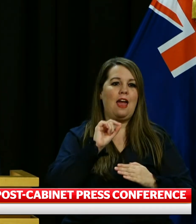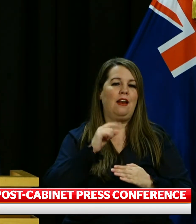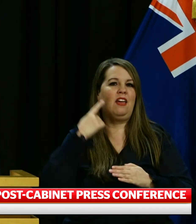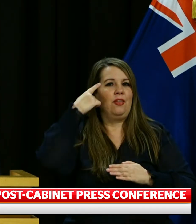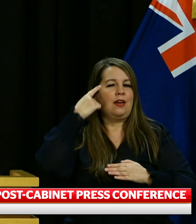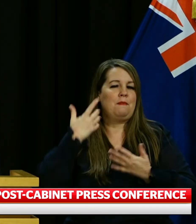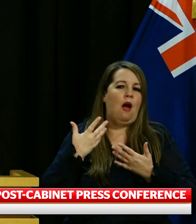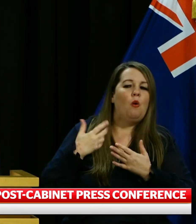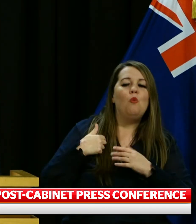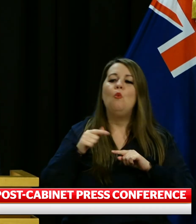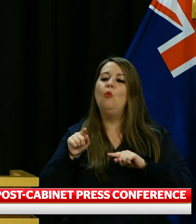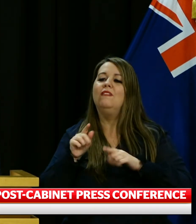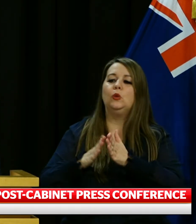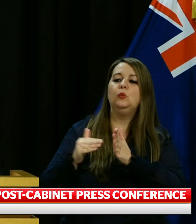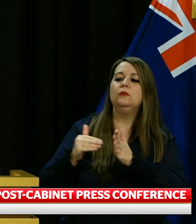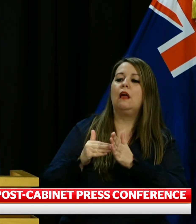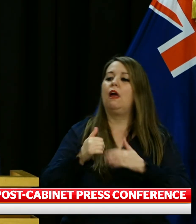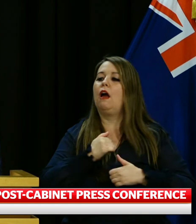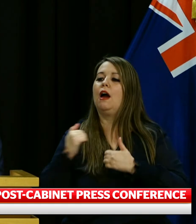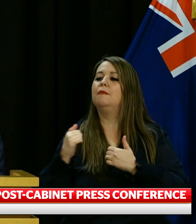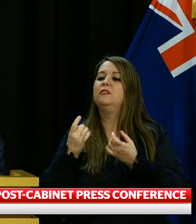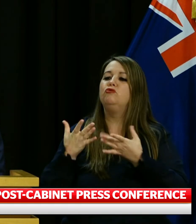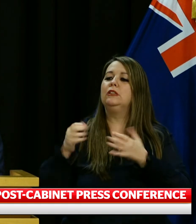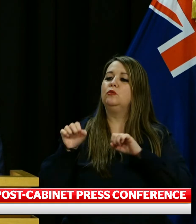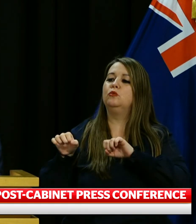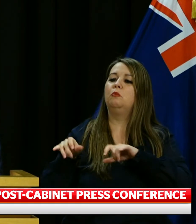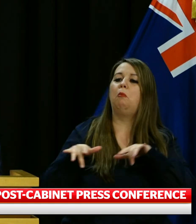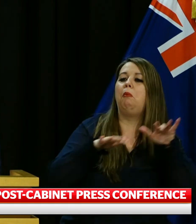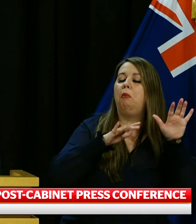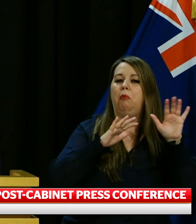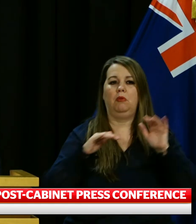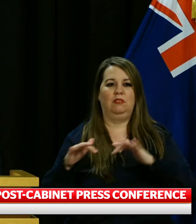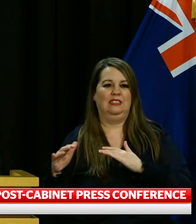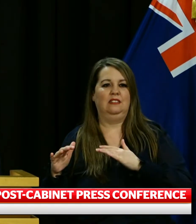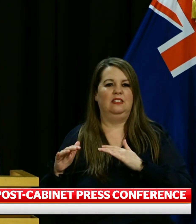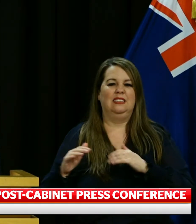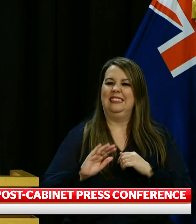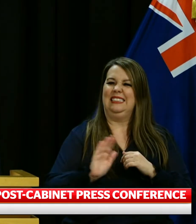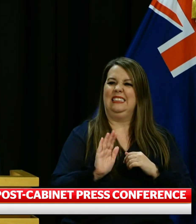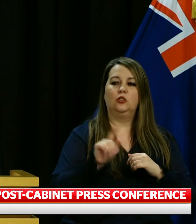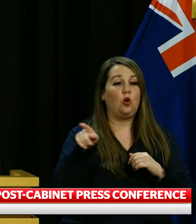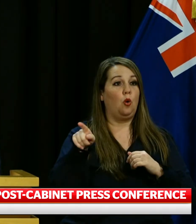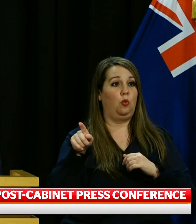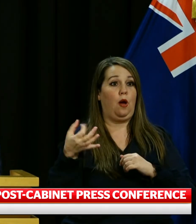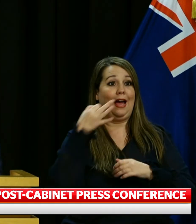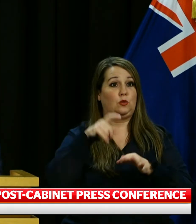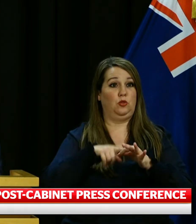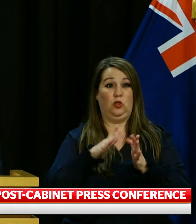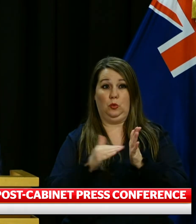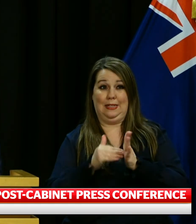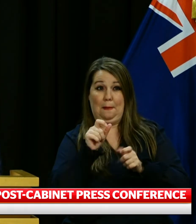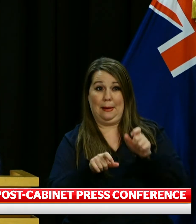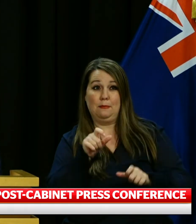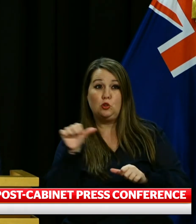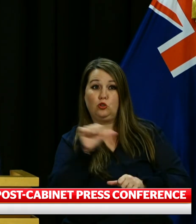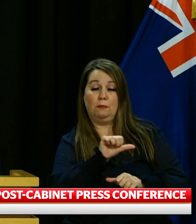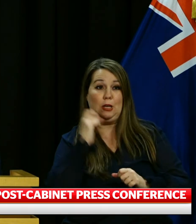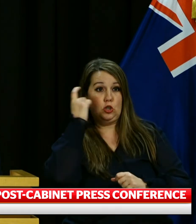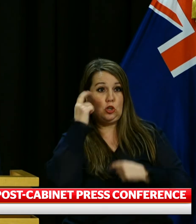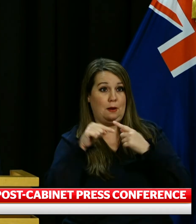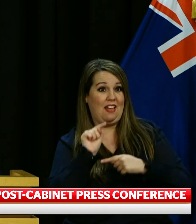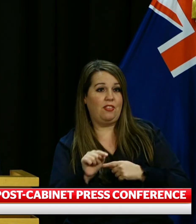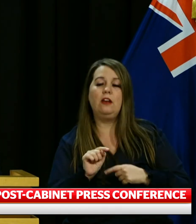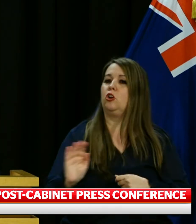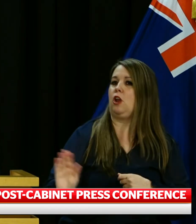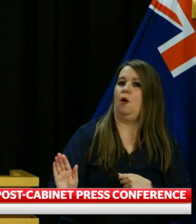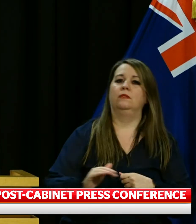that information on security grounds. So is that something that New Zealanders should be concerned about? No. Just to clarify, Prime Minister, you mean that you were briefed when you